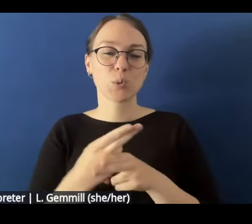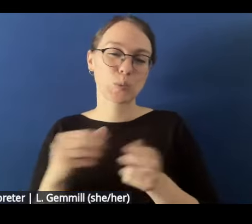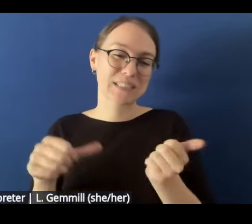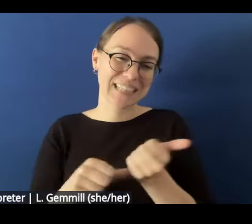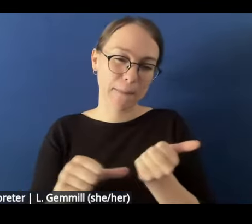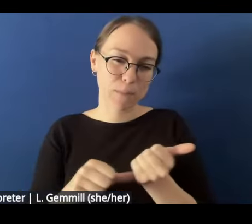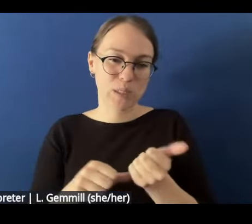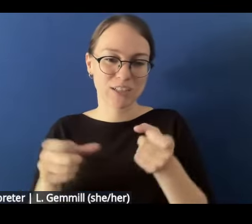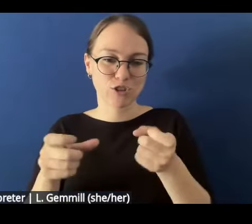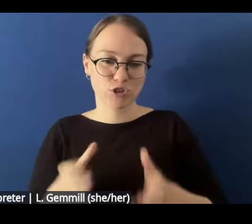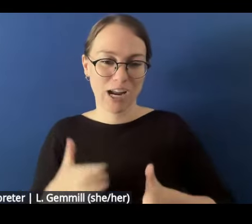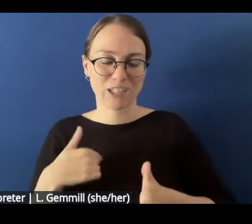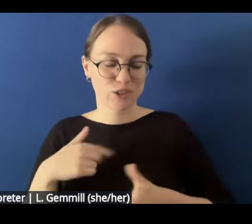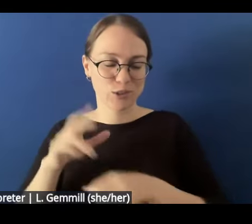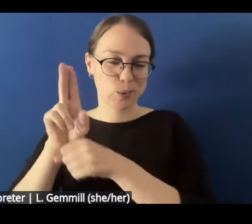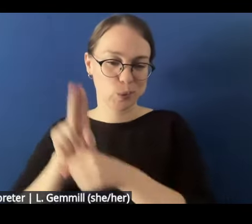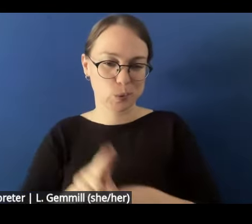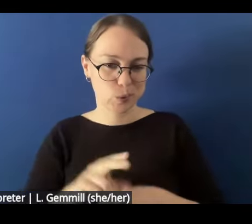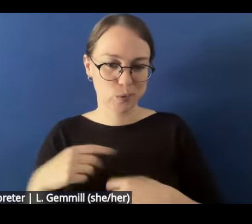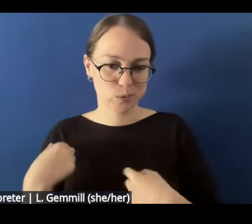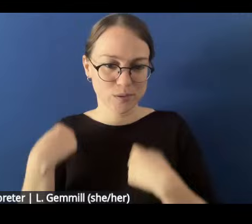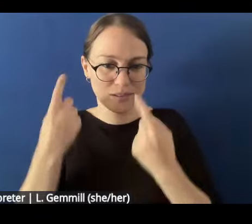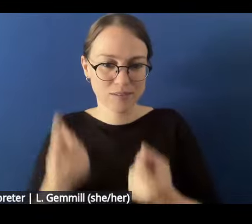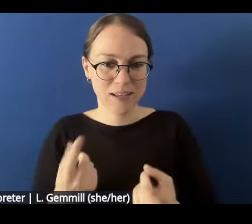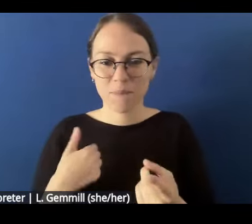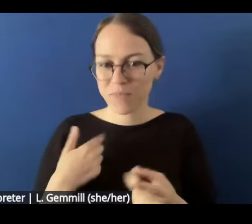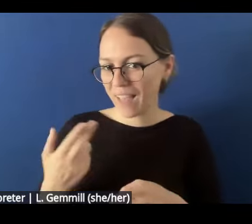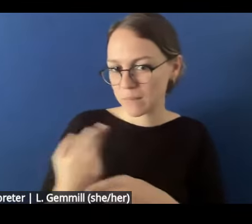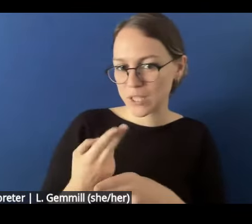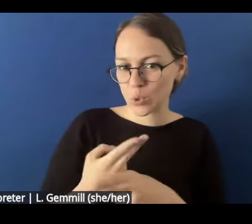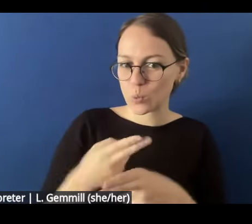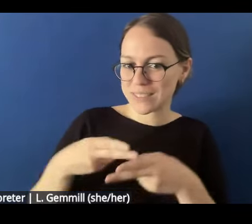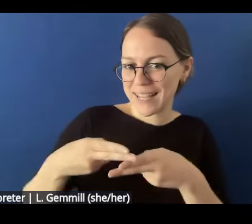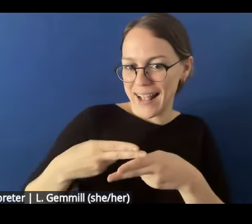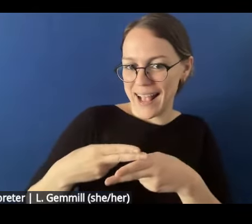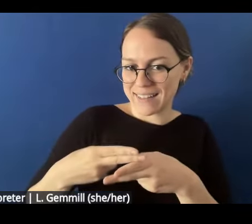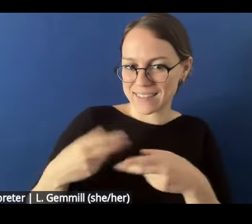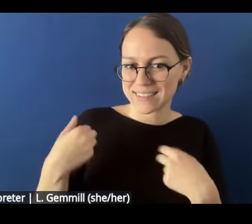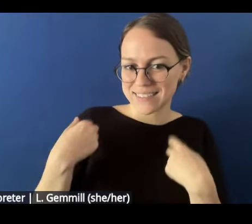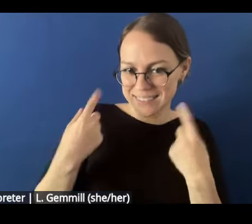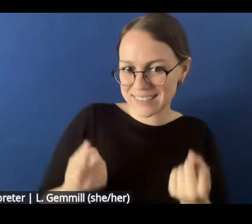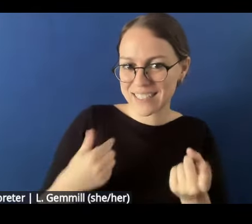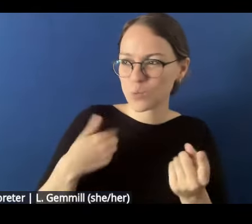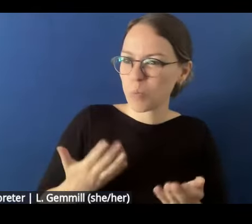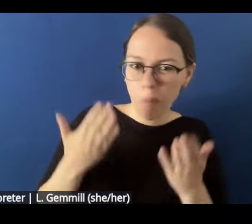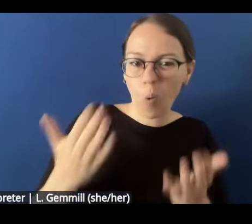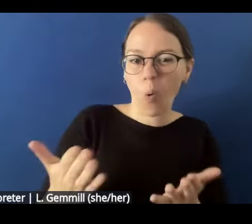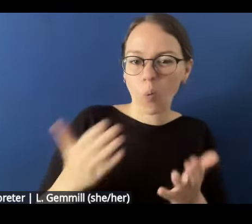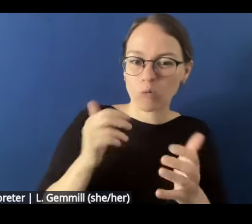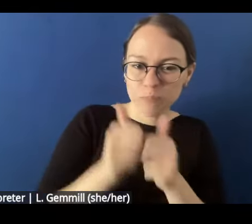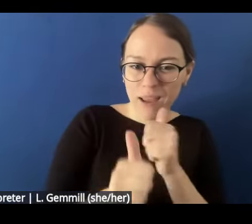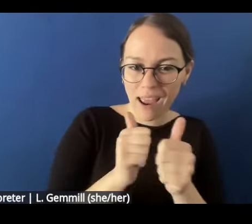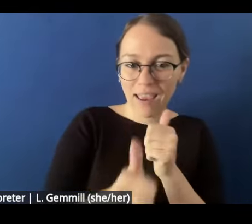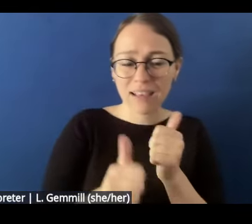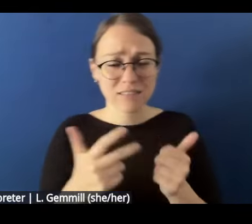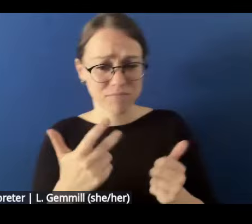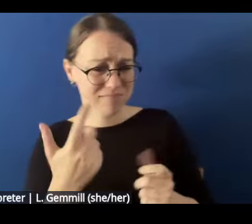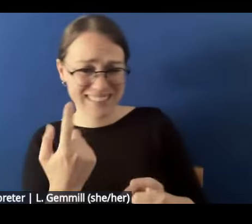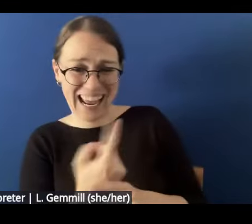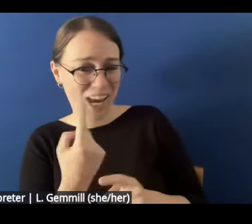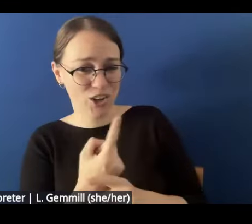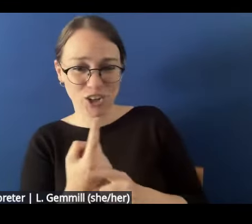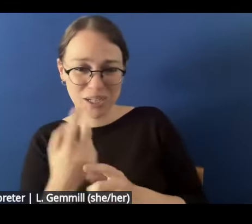habit. You know, I've been using acting since we went through all of the It's motions. accurate to say that I am acting. It's just as accurate to say that I